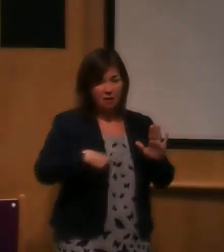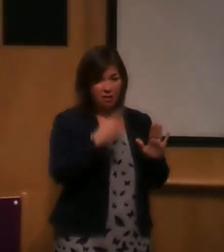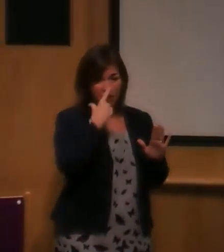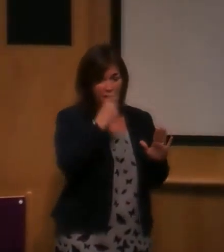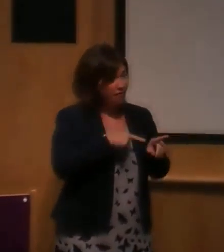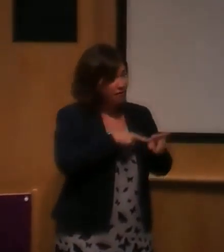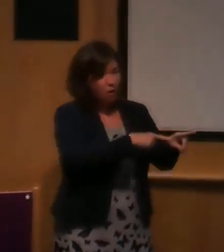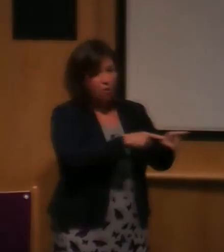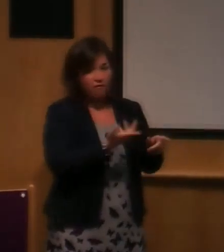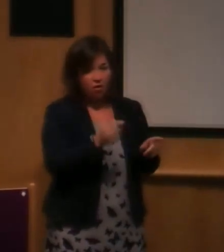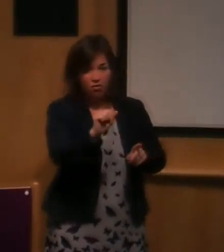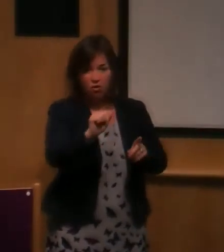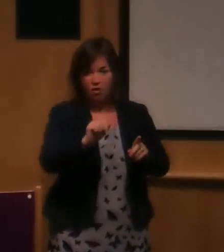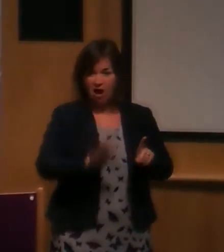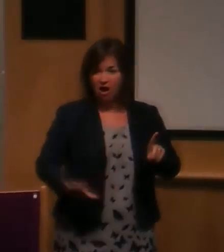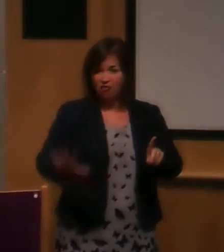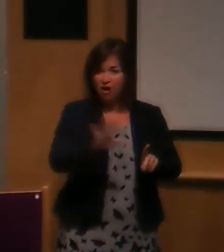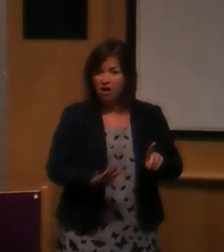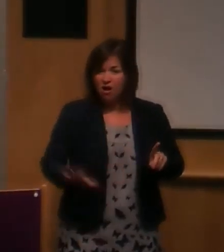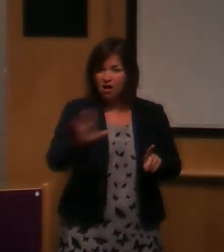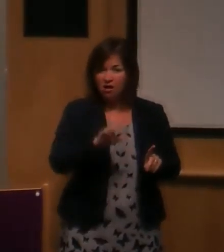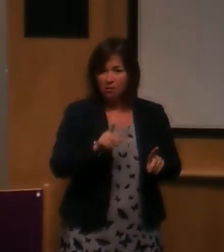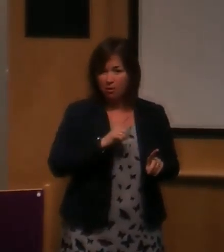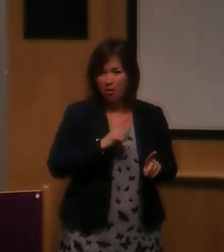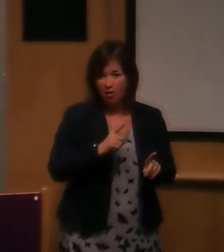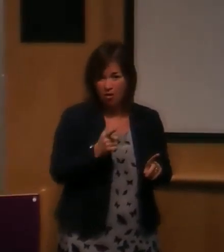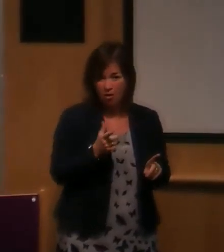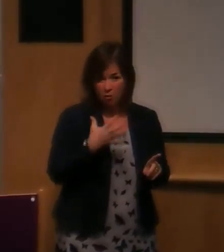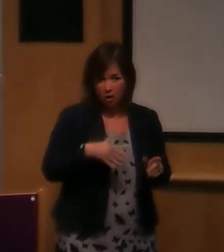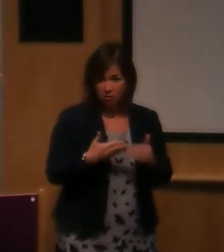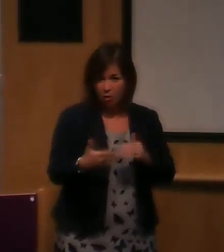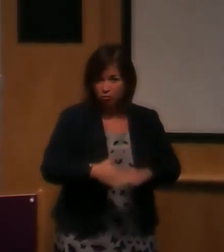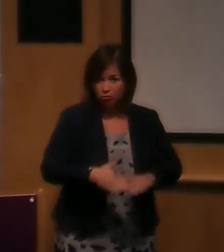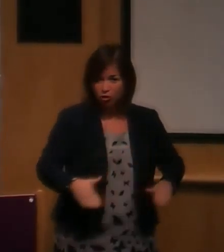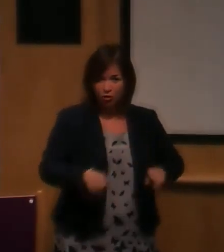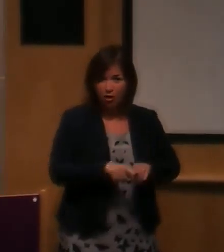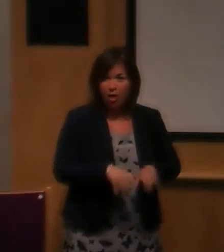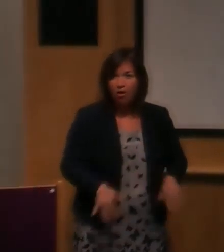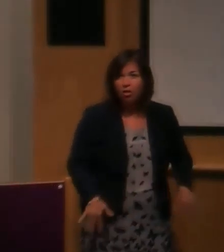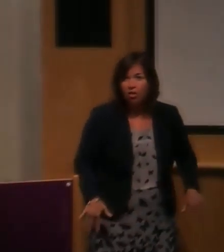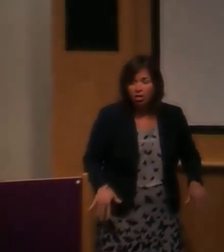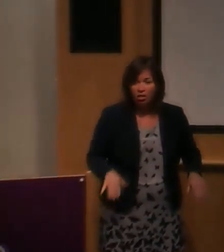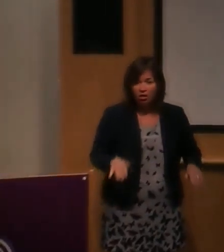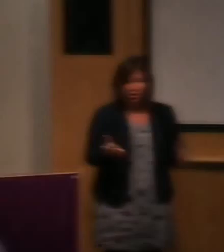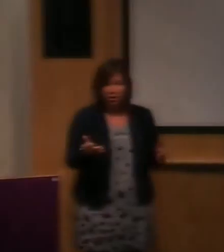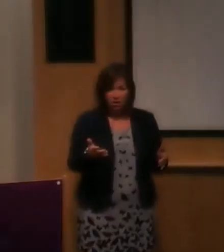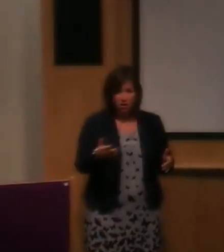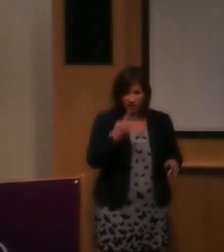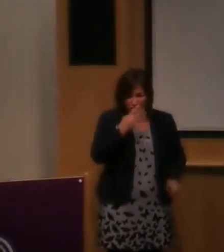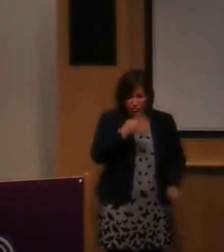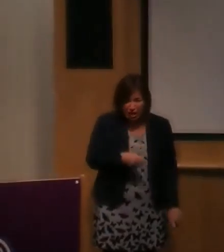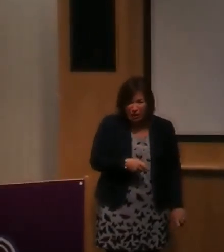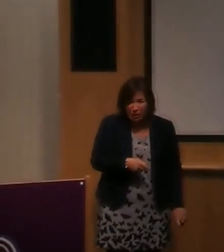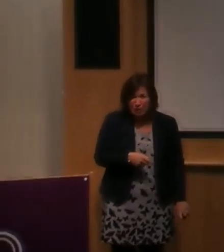so positive that we're really grateful for your presentation. I would hope to see this project being